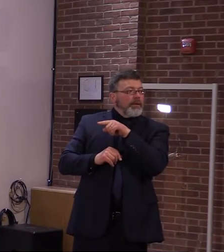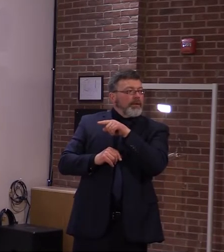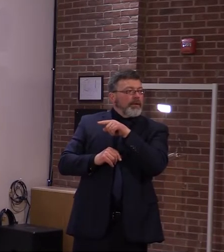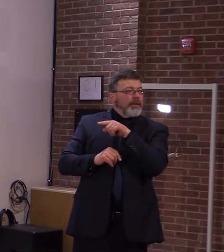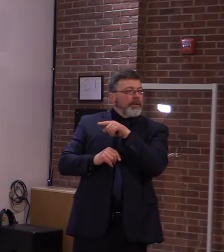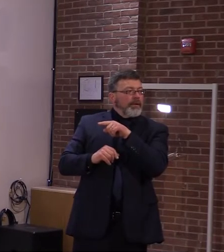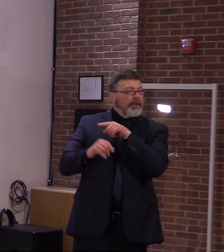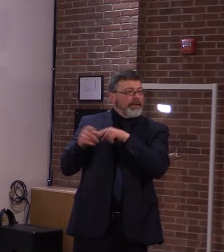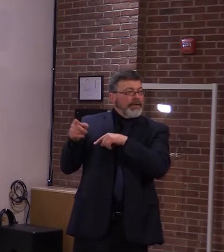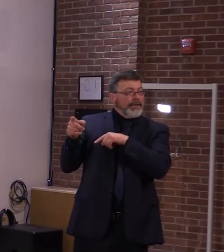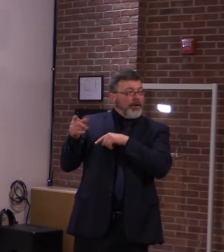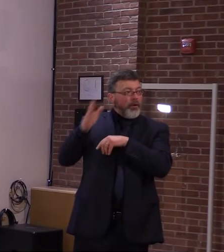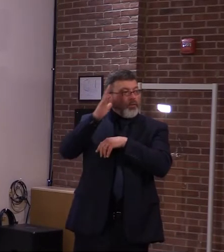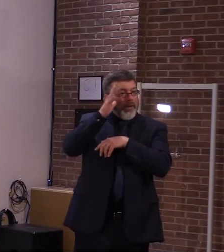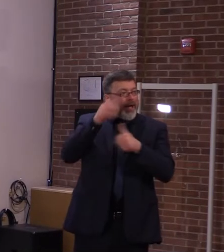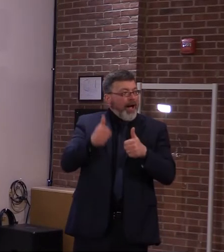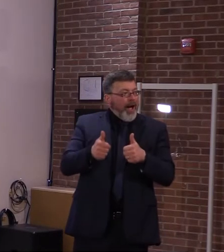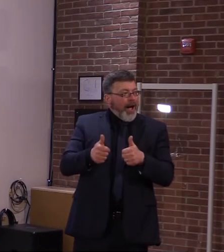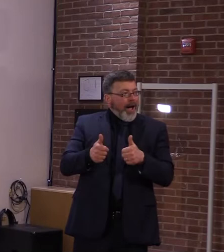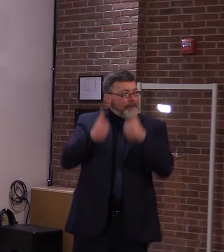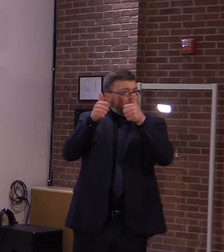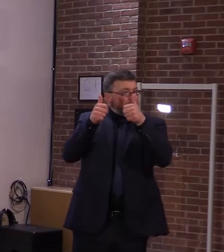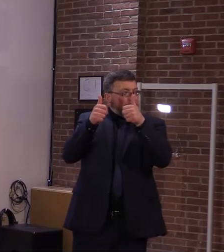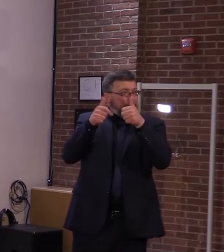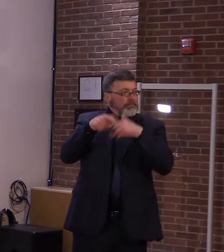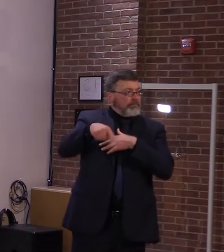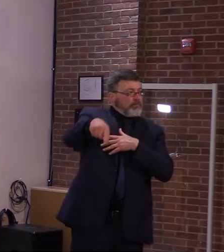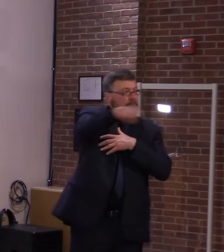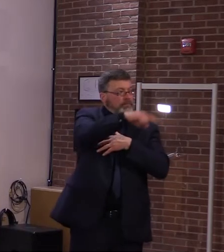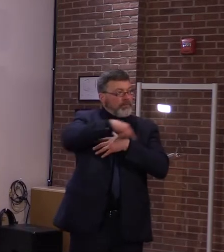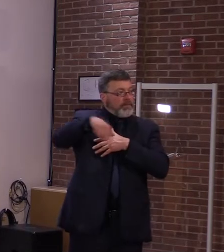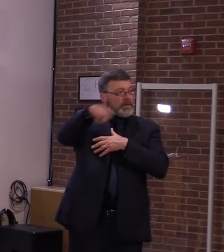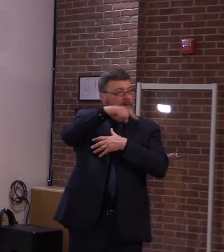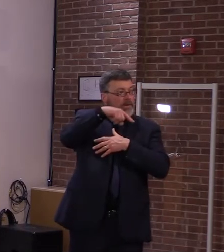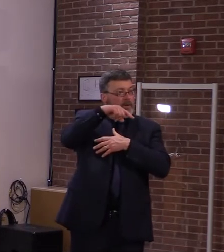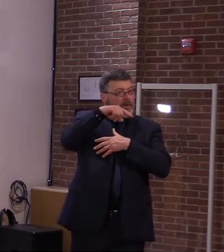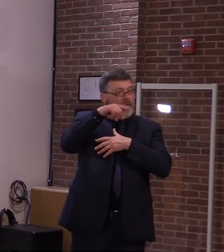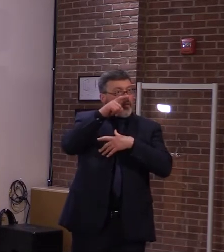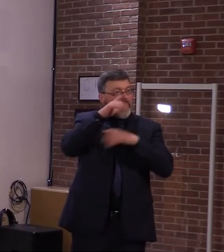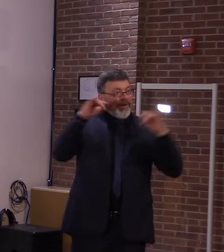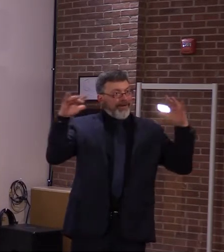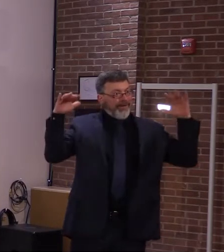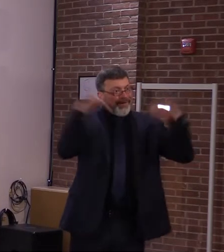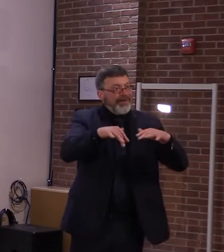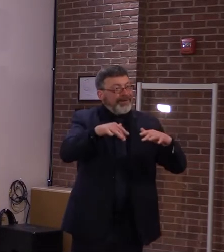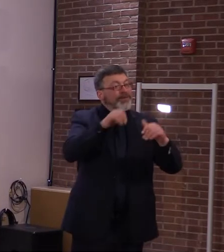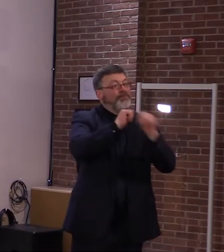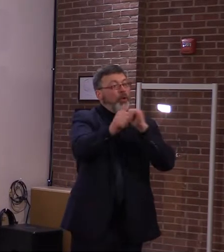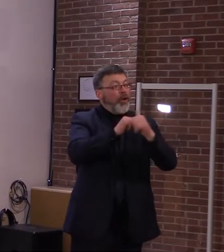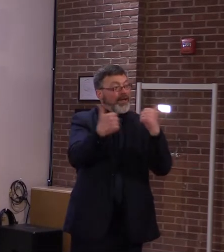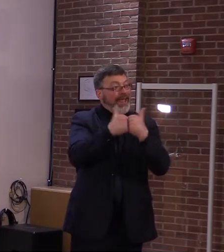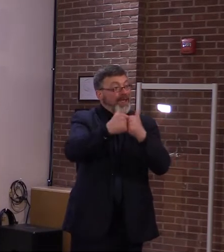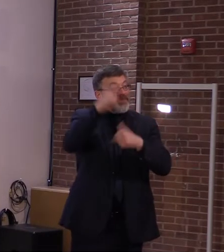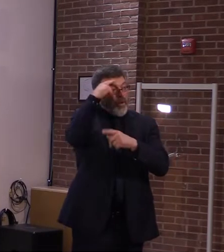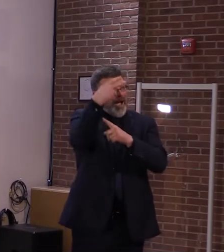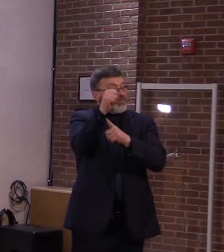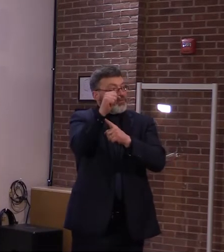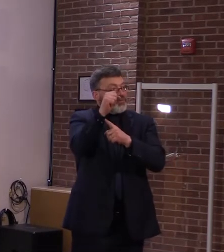think it's 150 right now. Are those numbers going up? And if people are doubly